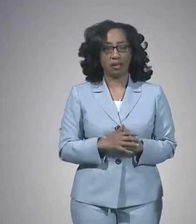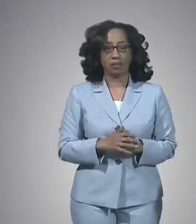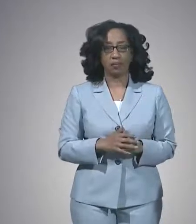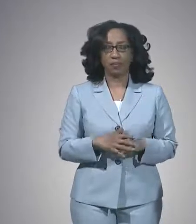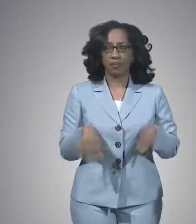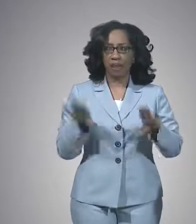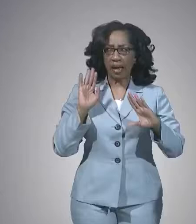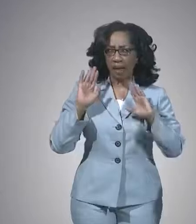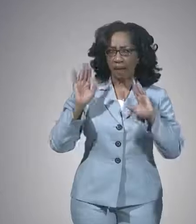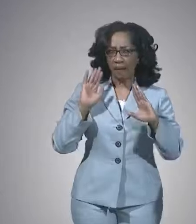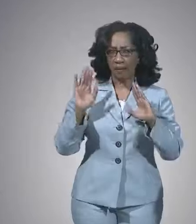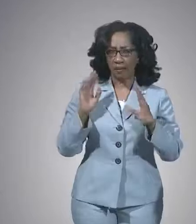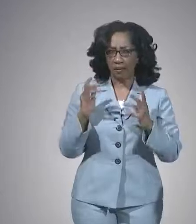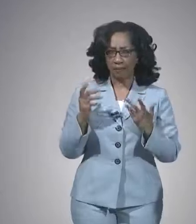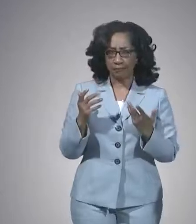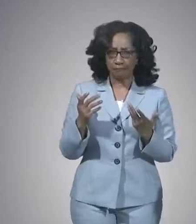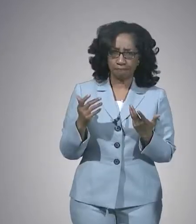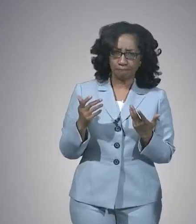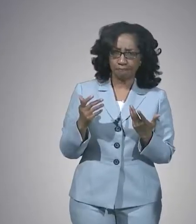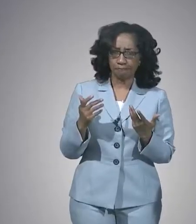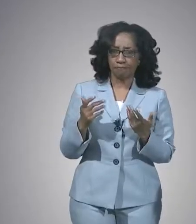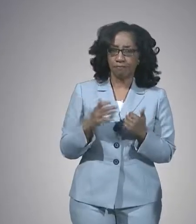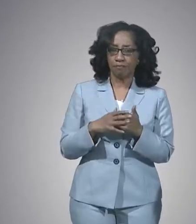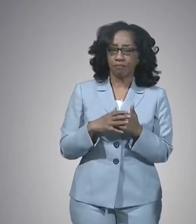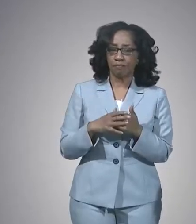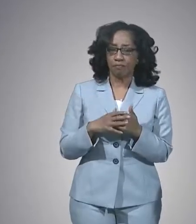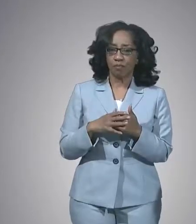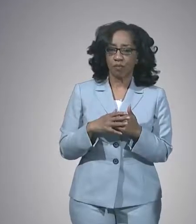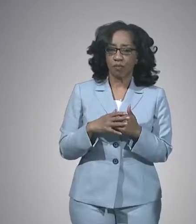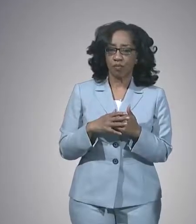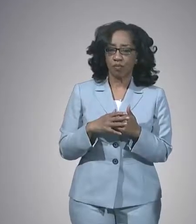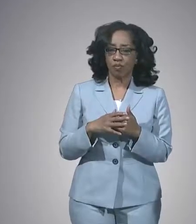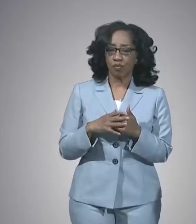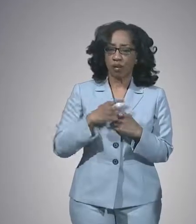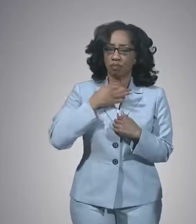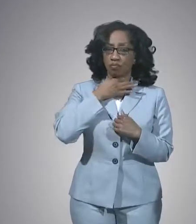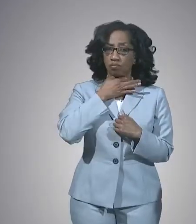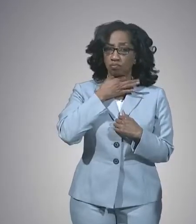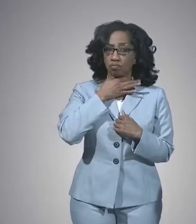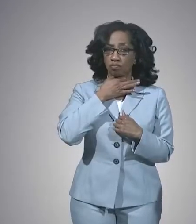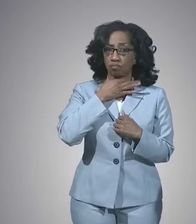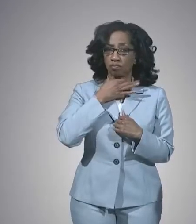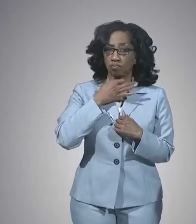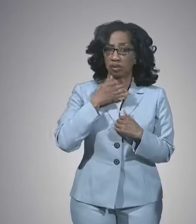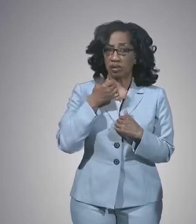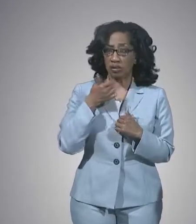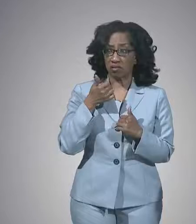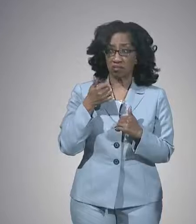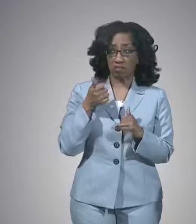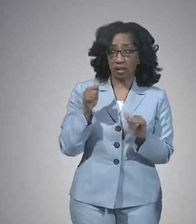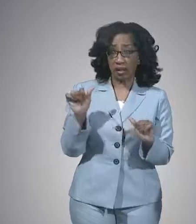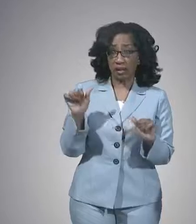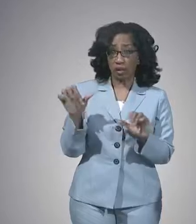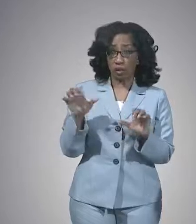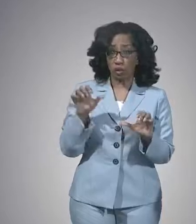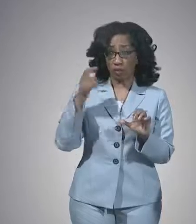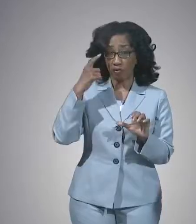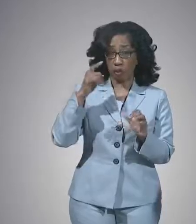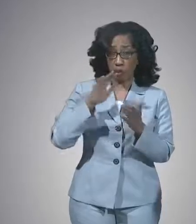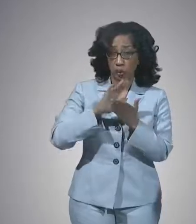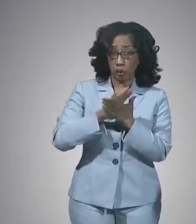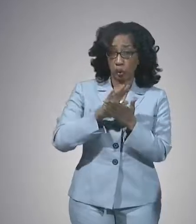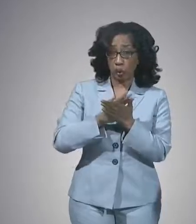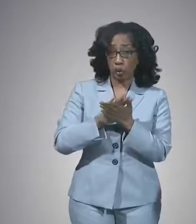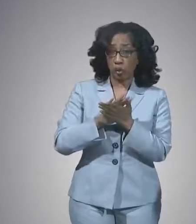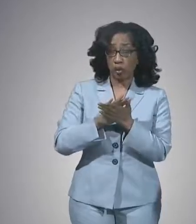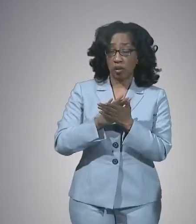Hi, I wanted to see if there are any enforcement measures that y'all are taking for the schools